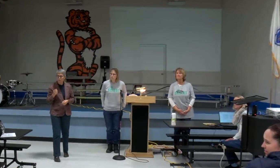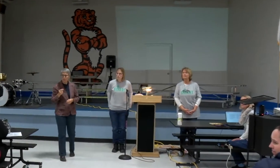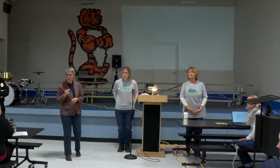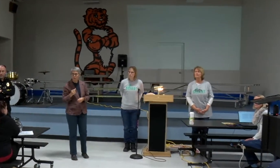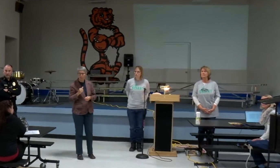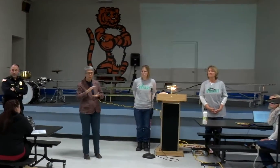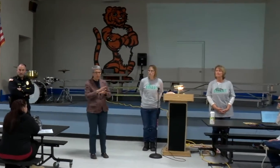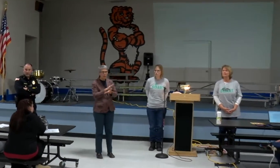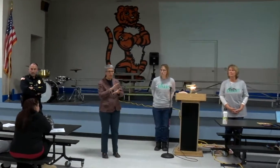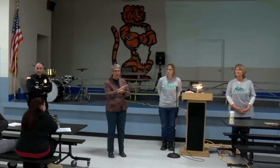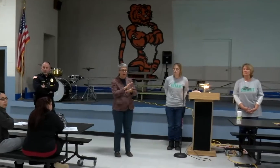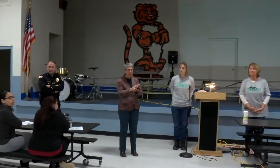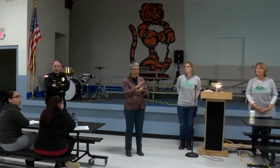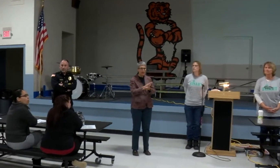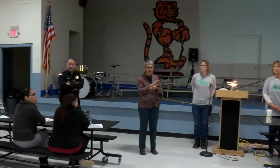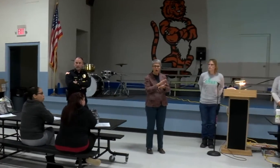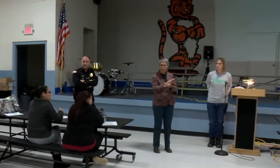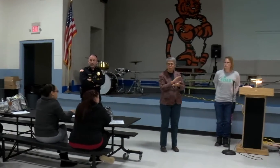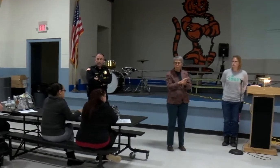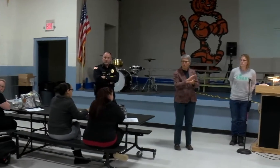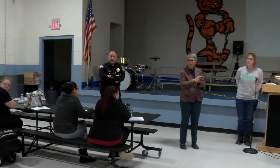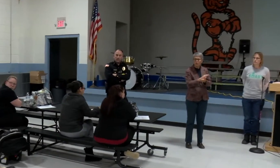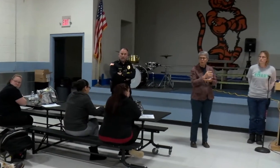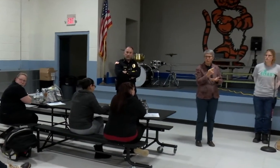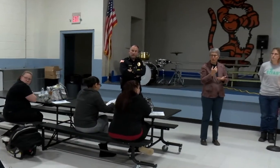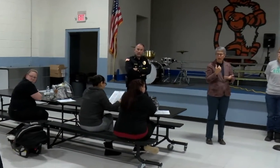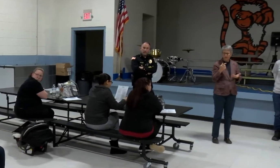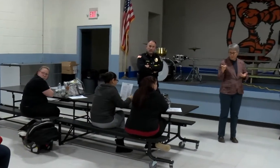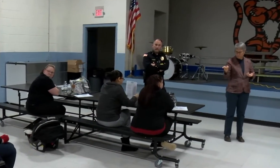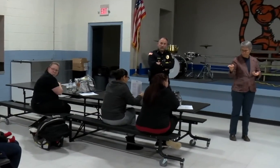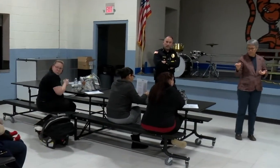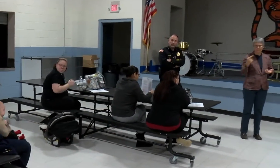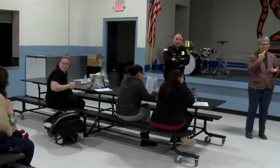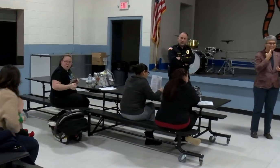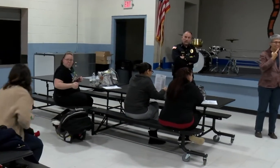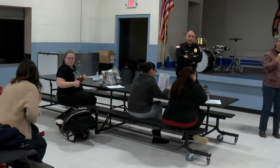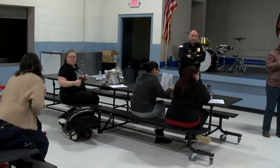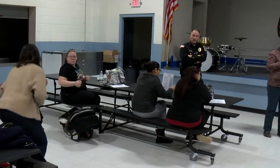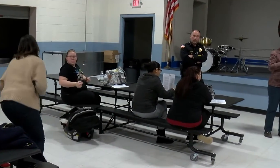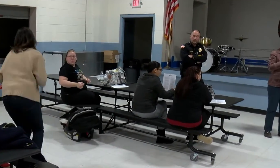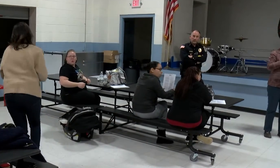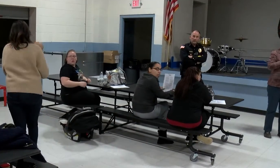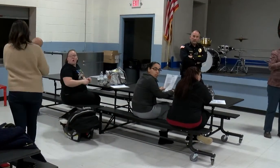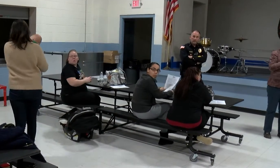conversation starter or the how to ask people, but